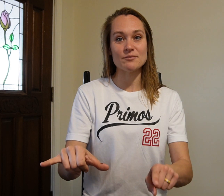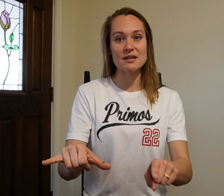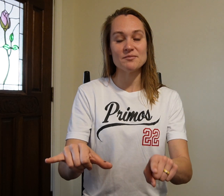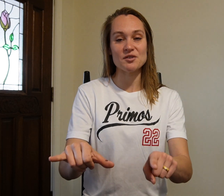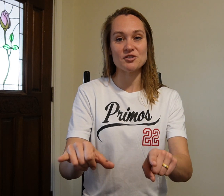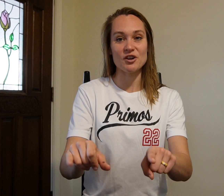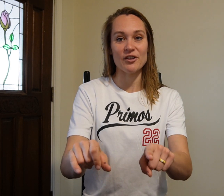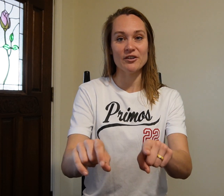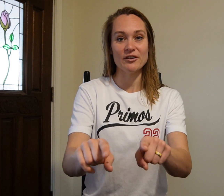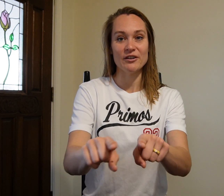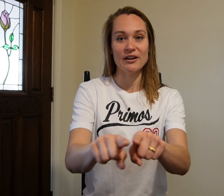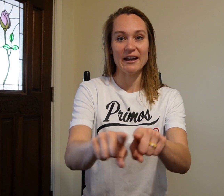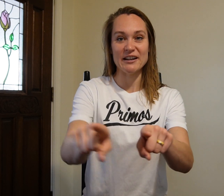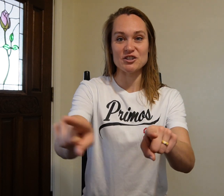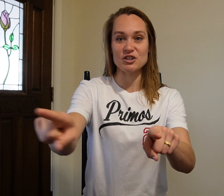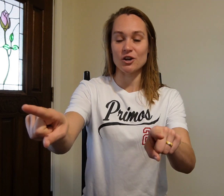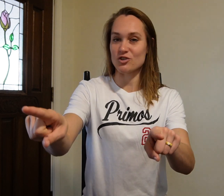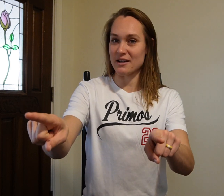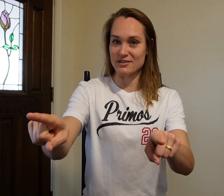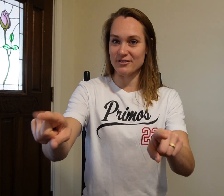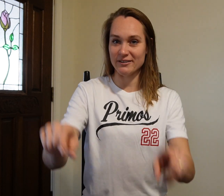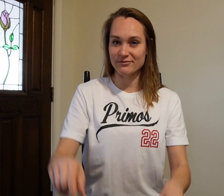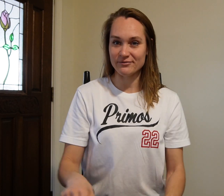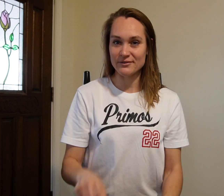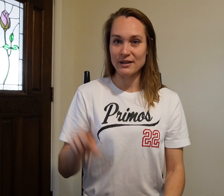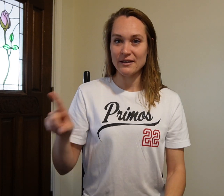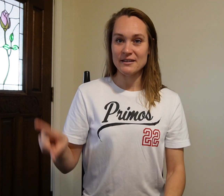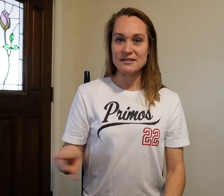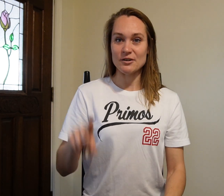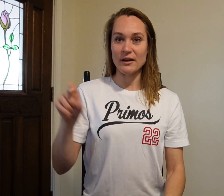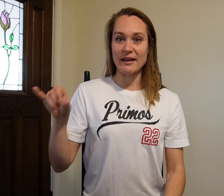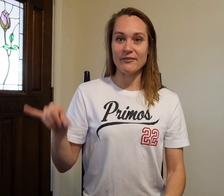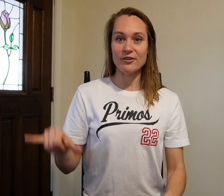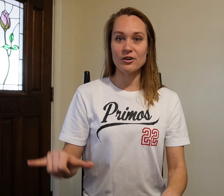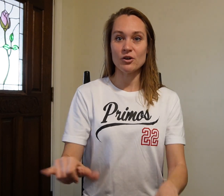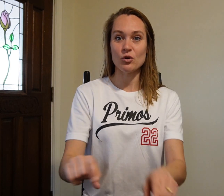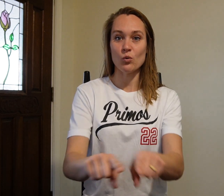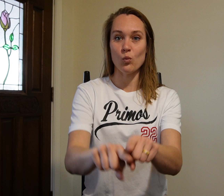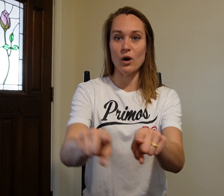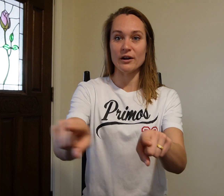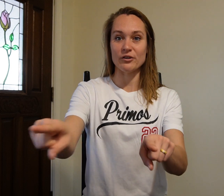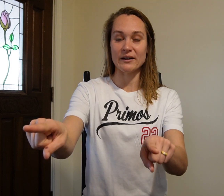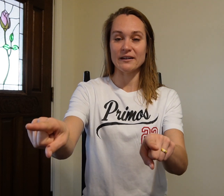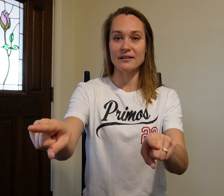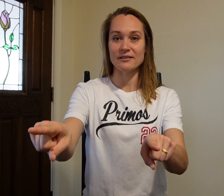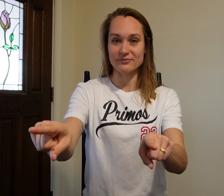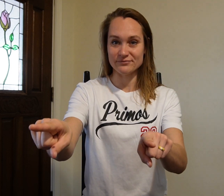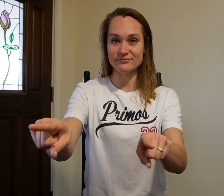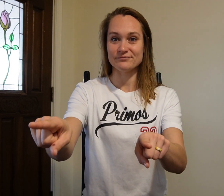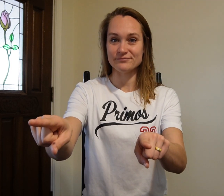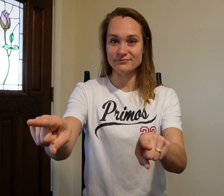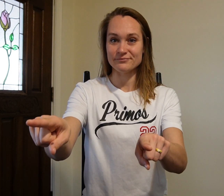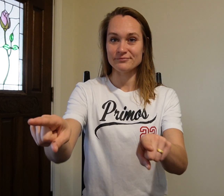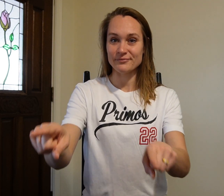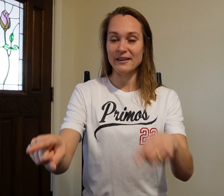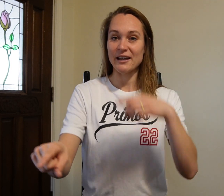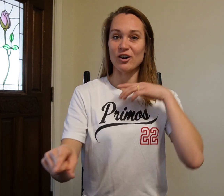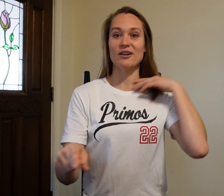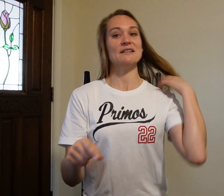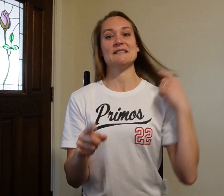up, so does your other, and it just turns right into it. So ever wandering. Heart is